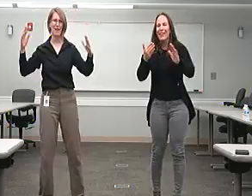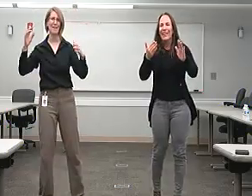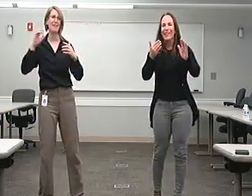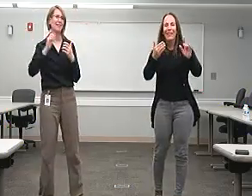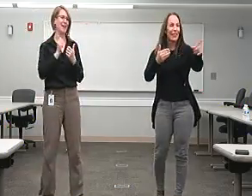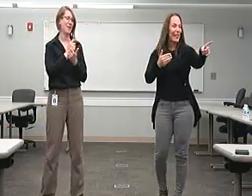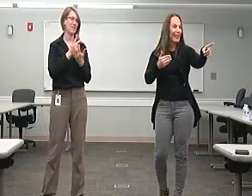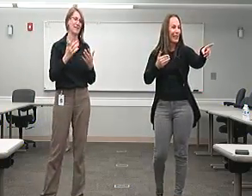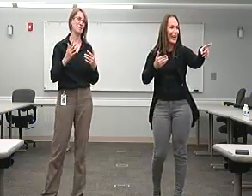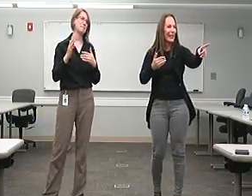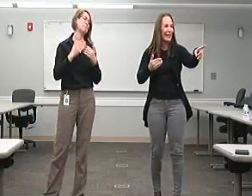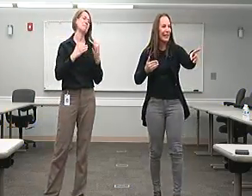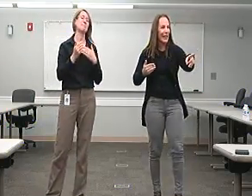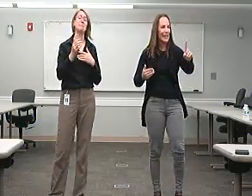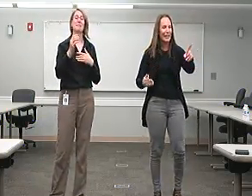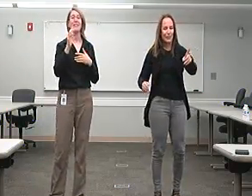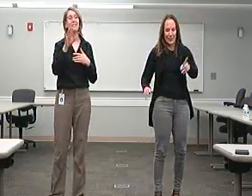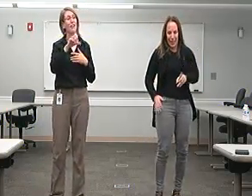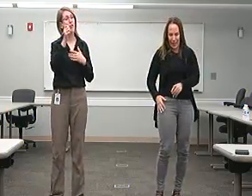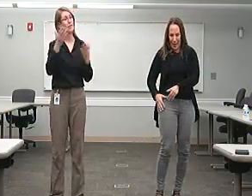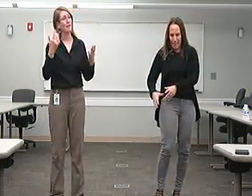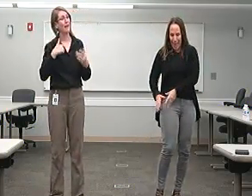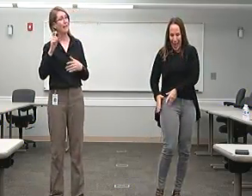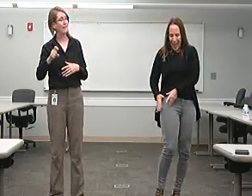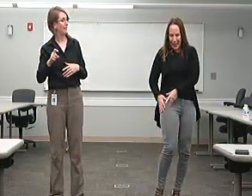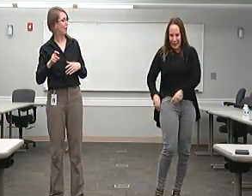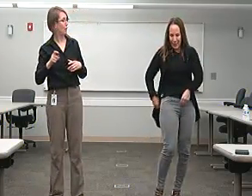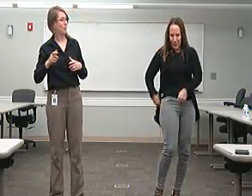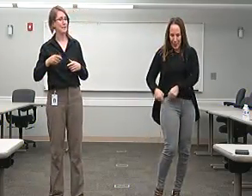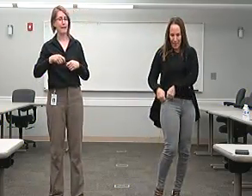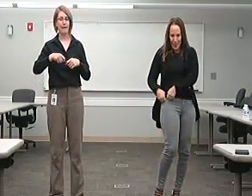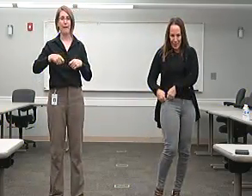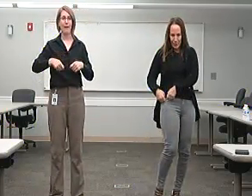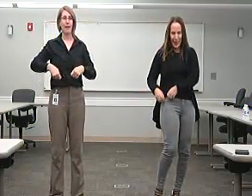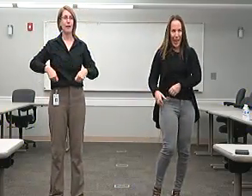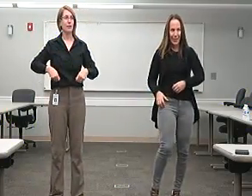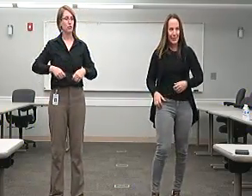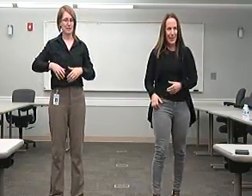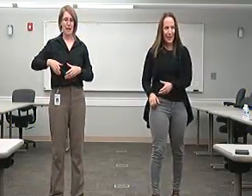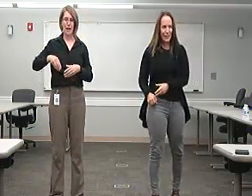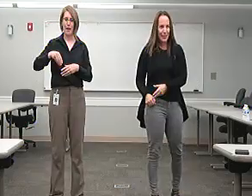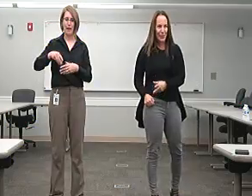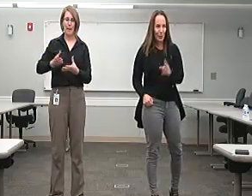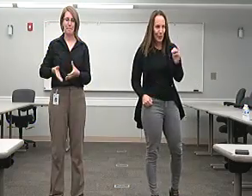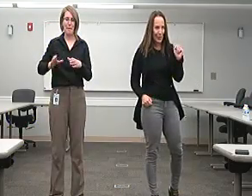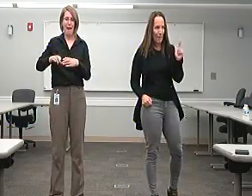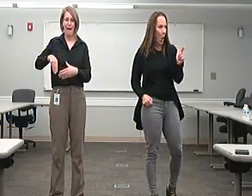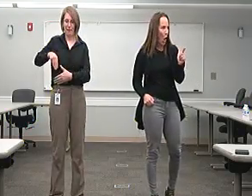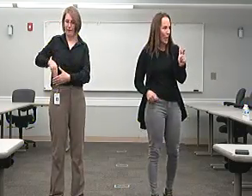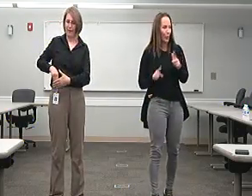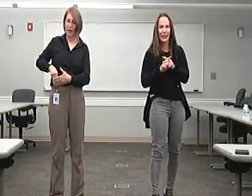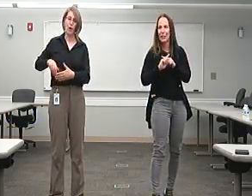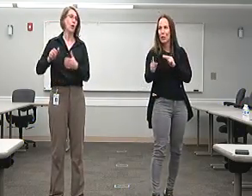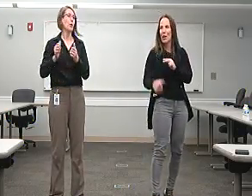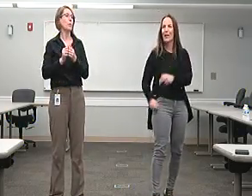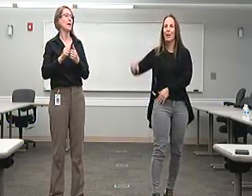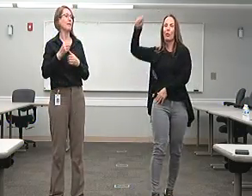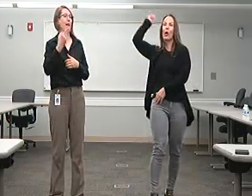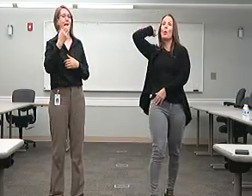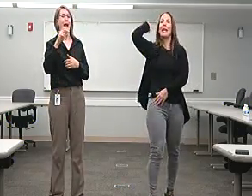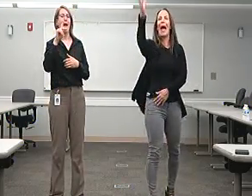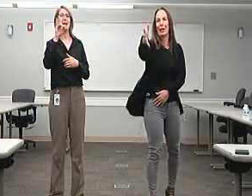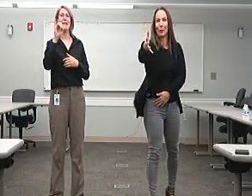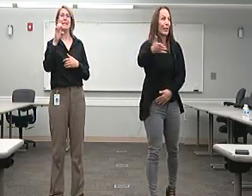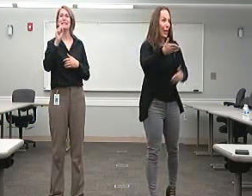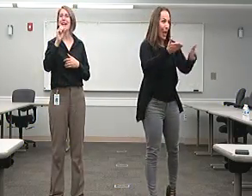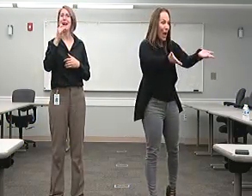thing I needed was like a bag that went on a belt with hacky sacks in it. So we're in the mall, and when Leah took off, I could throw it at her. I'm always